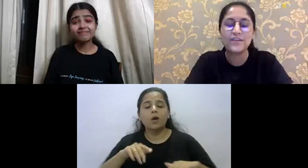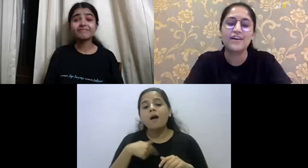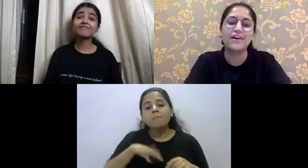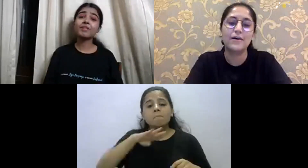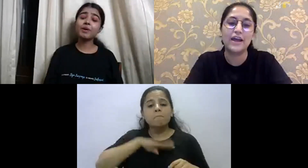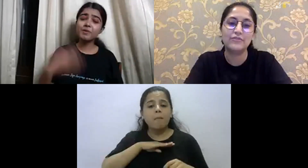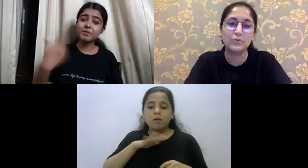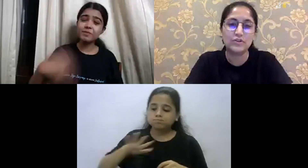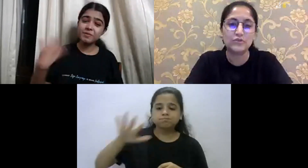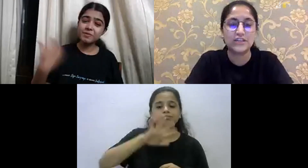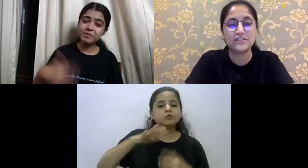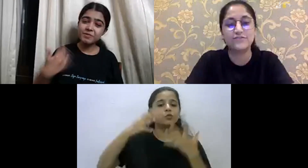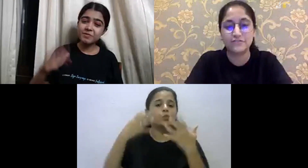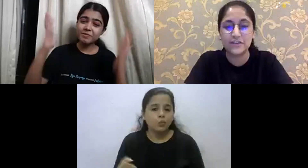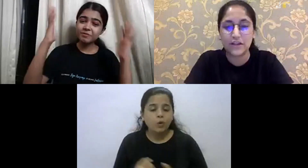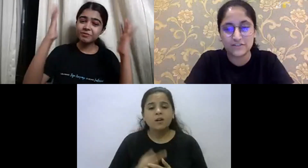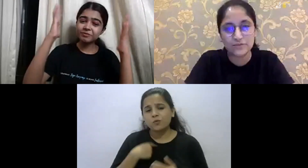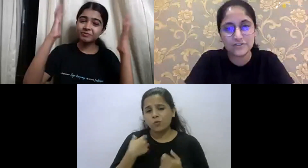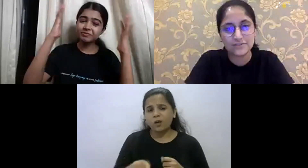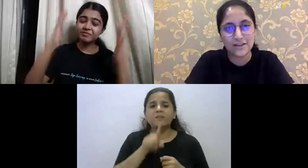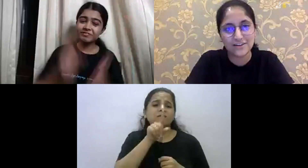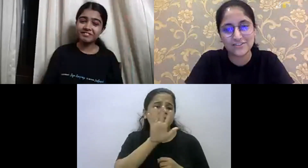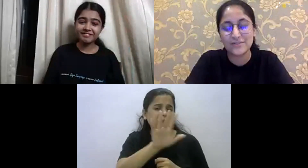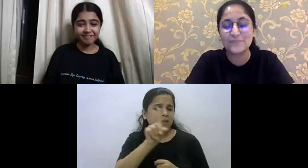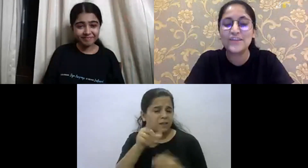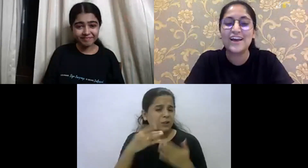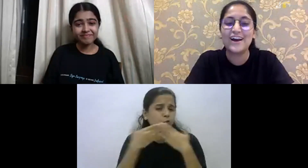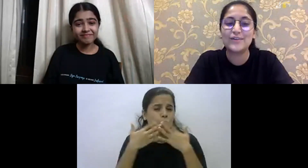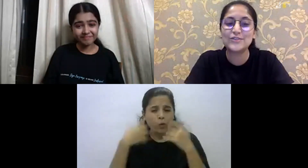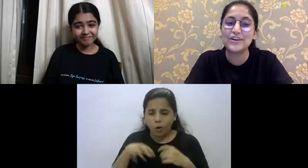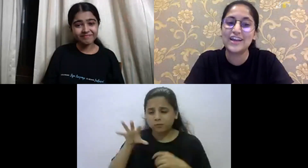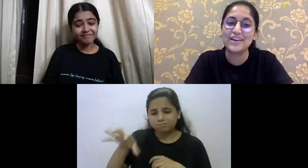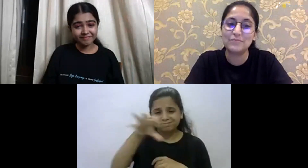Maharashtra. And we want to reach 51 schools in Maharashtra.